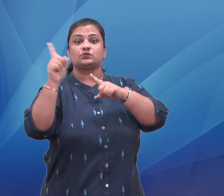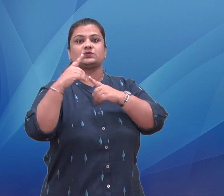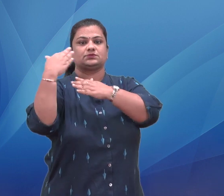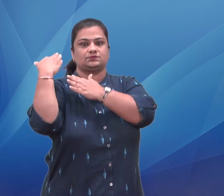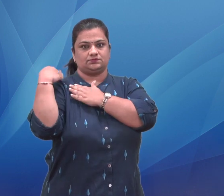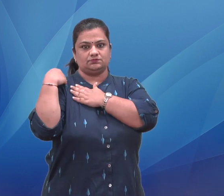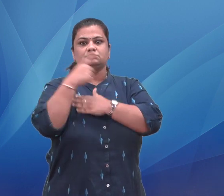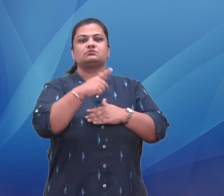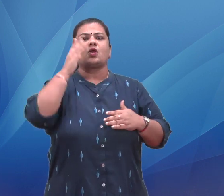98475